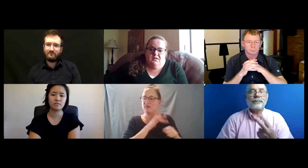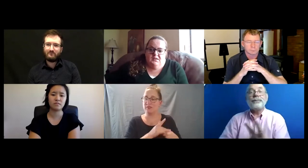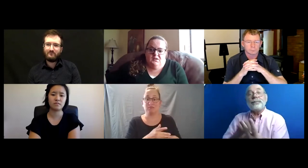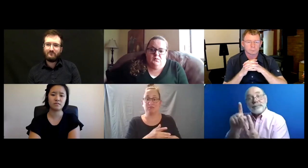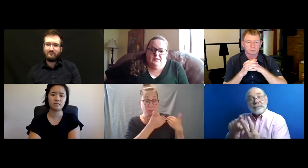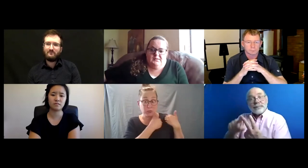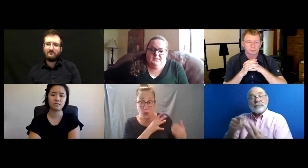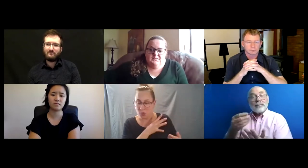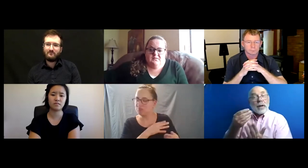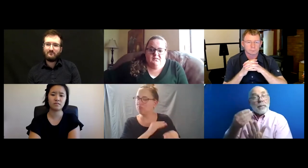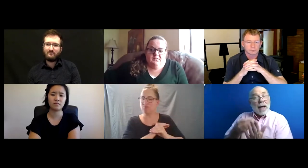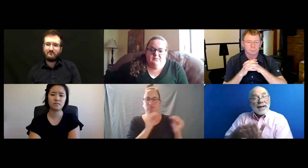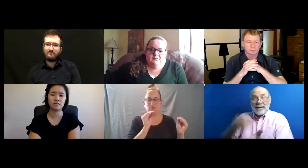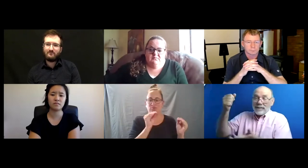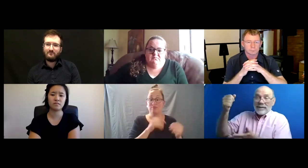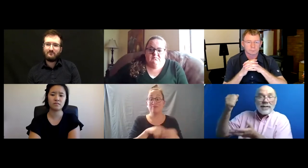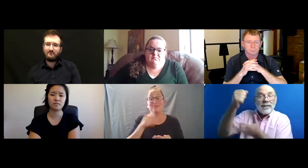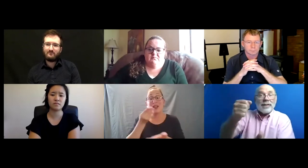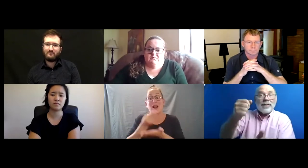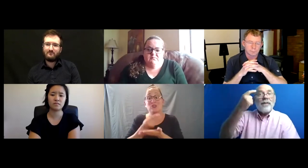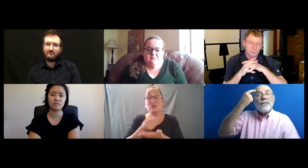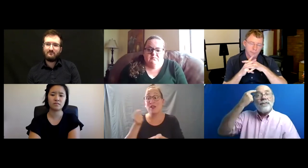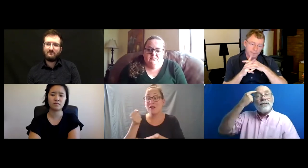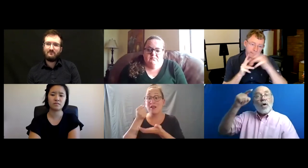post-secondary financial supports.